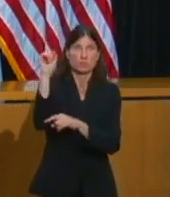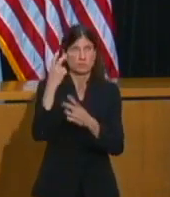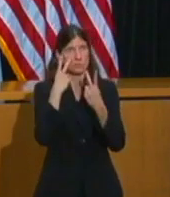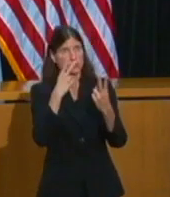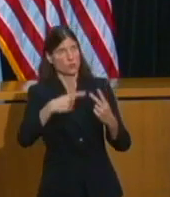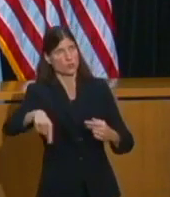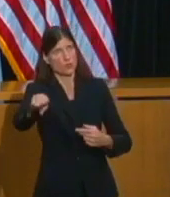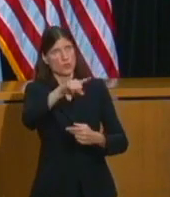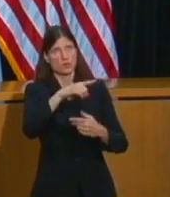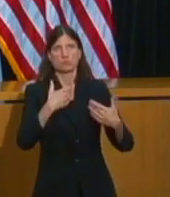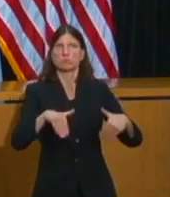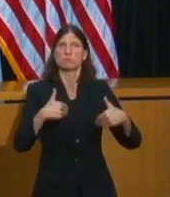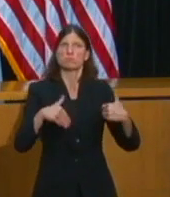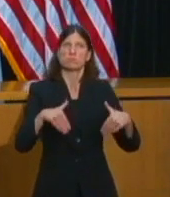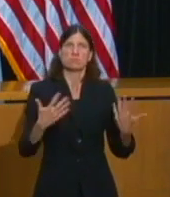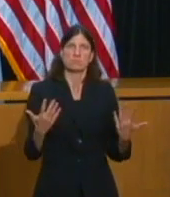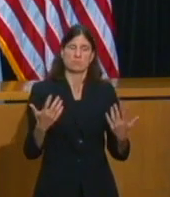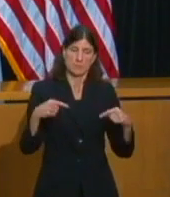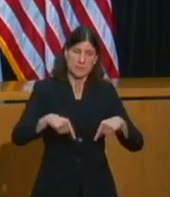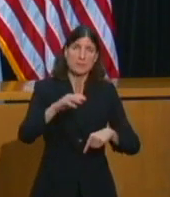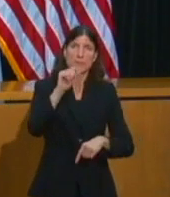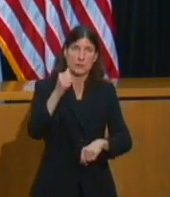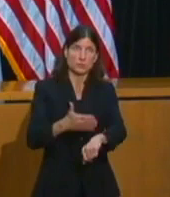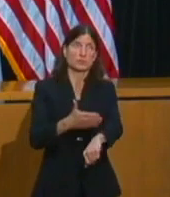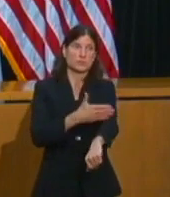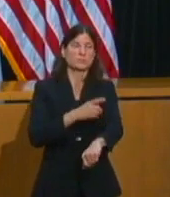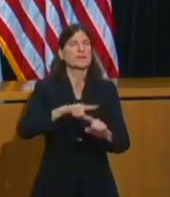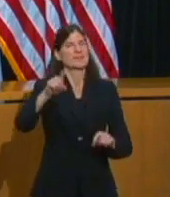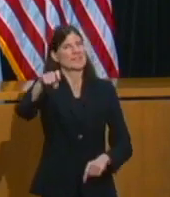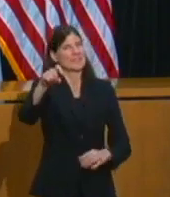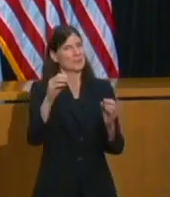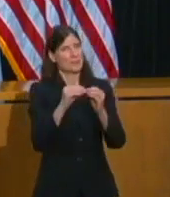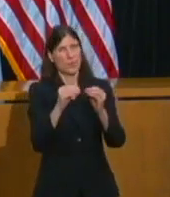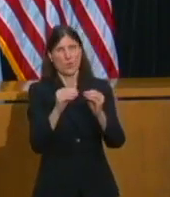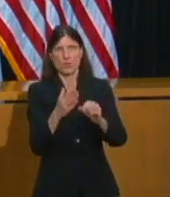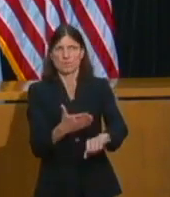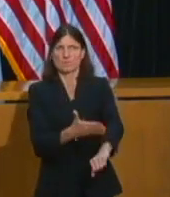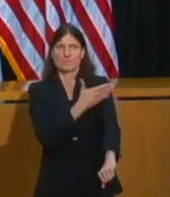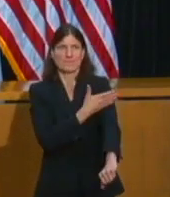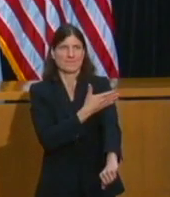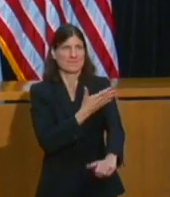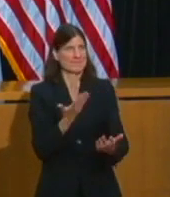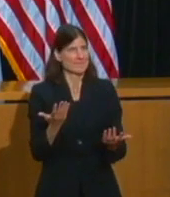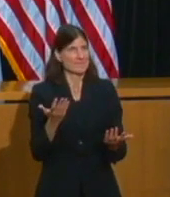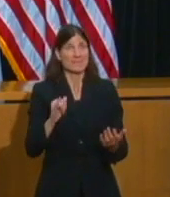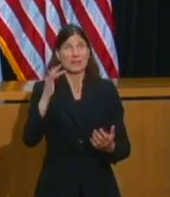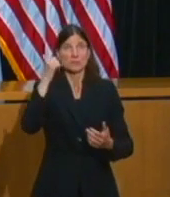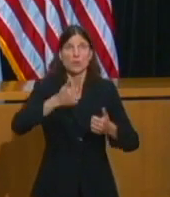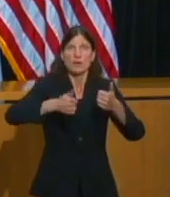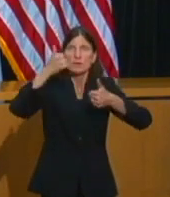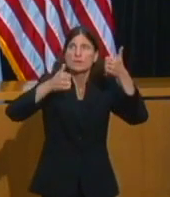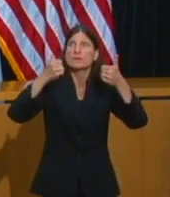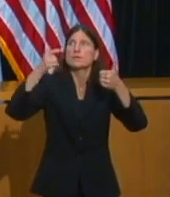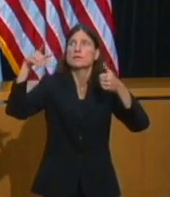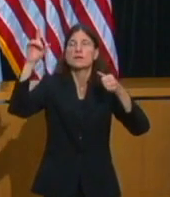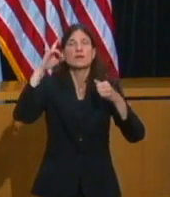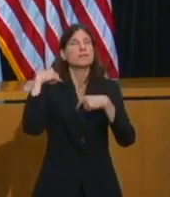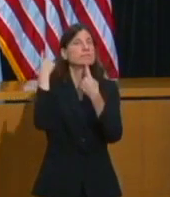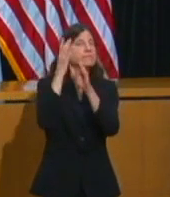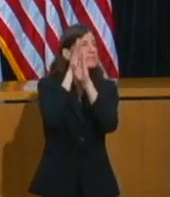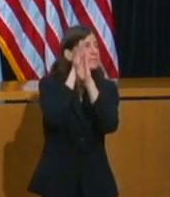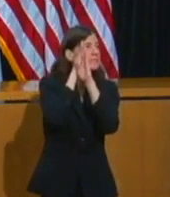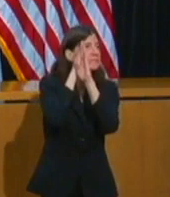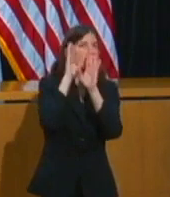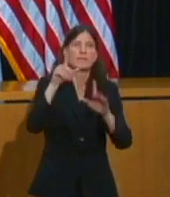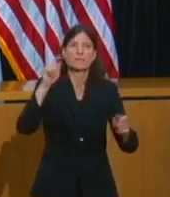to the folks that we're talking to about what we could do administratively or with legislation. But that said, there are some